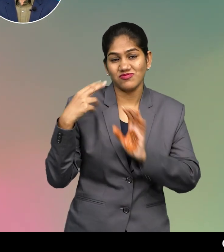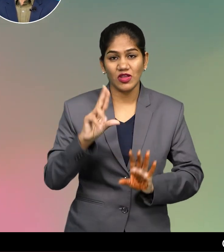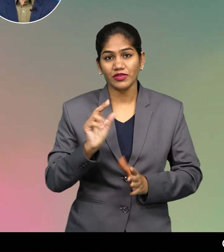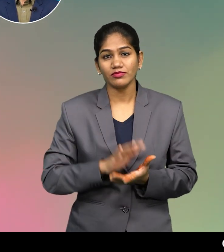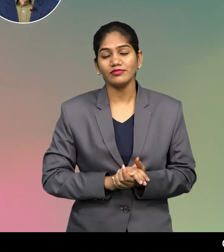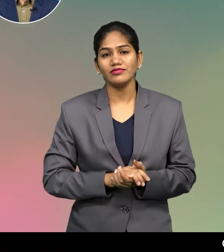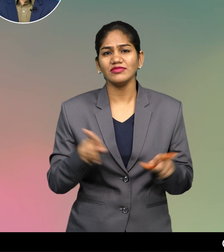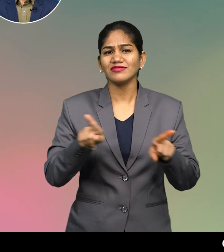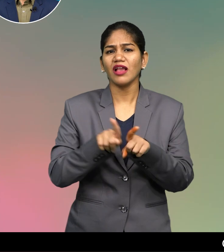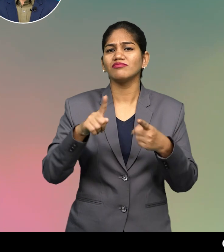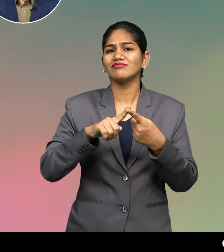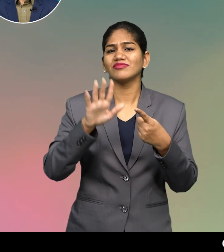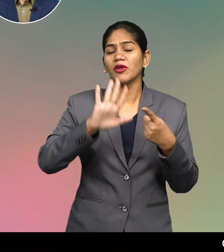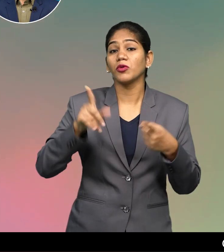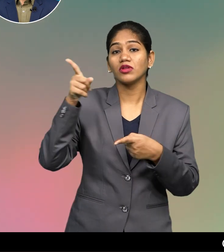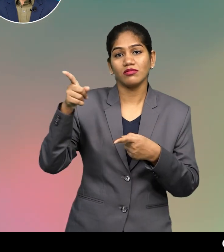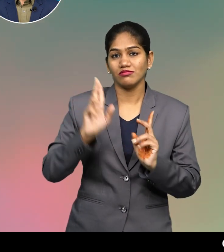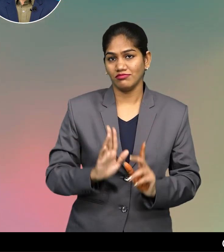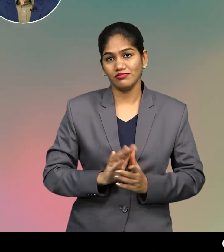as in Europe.